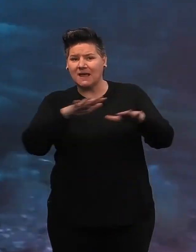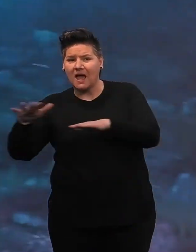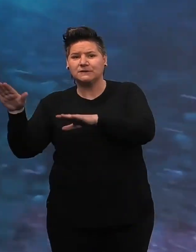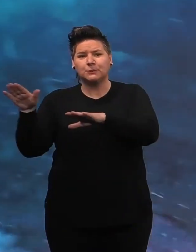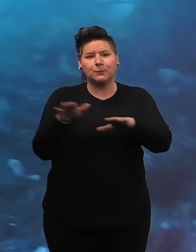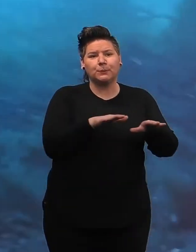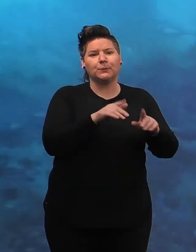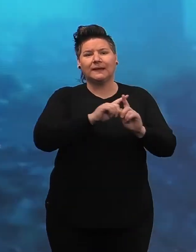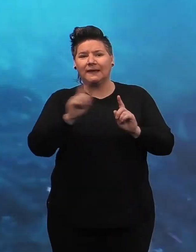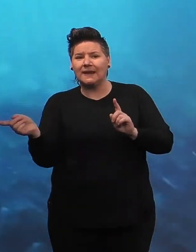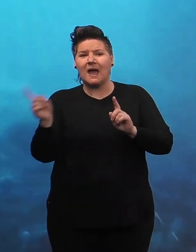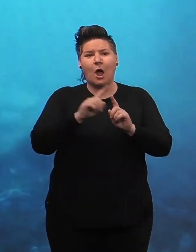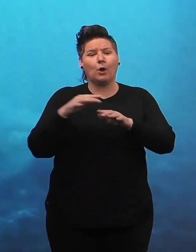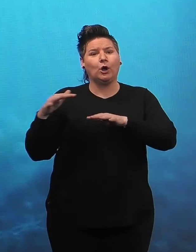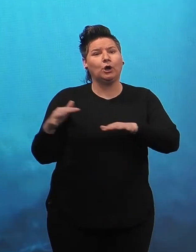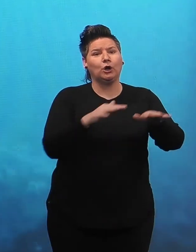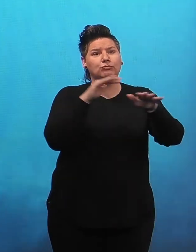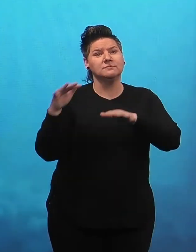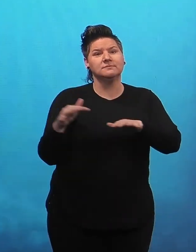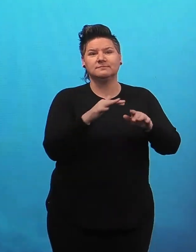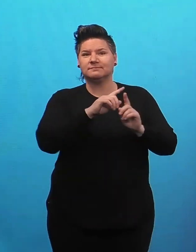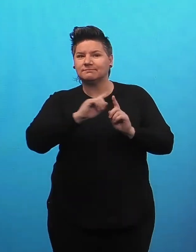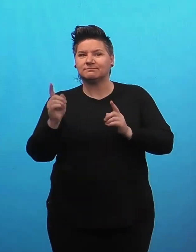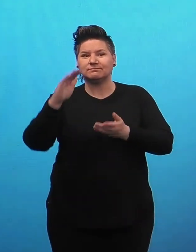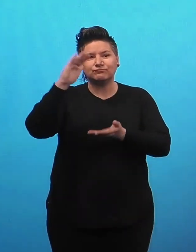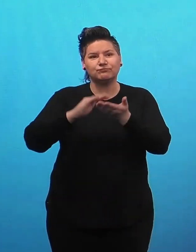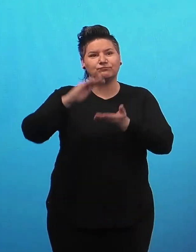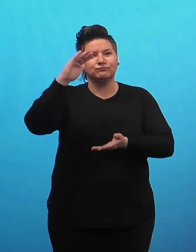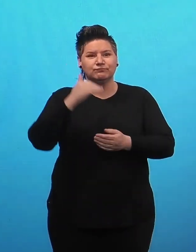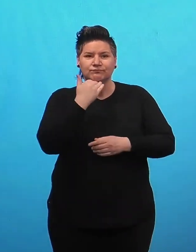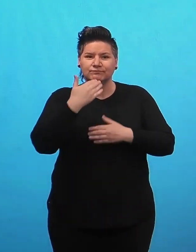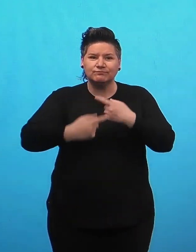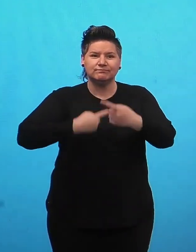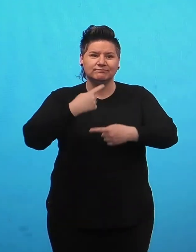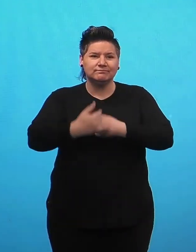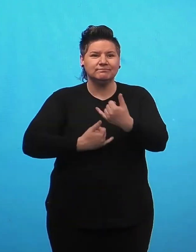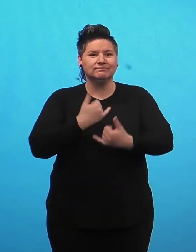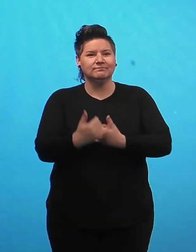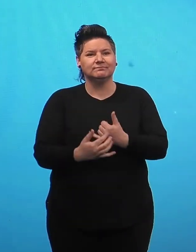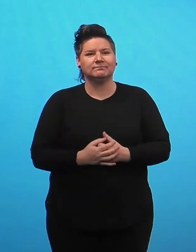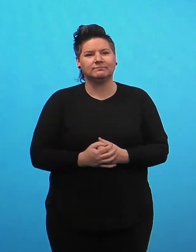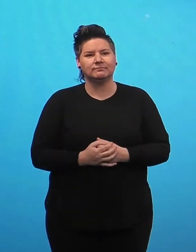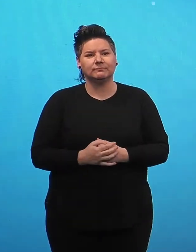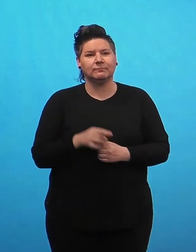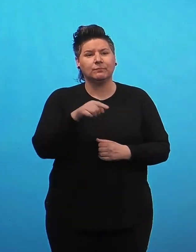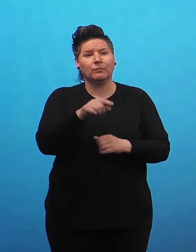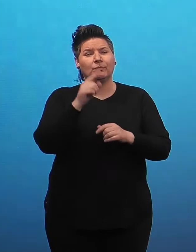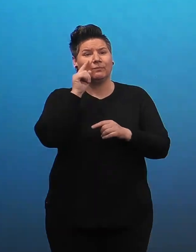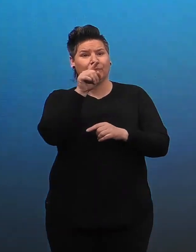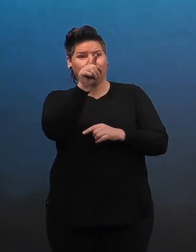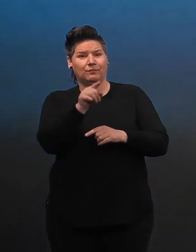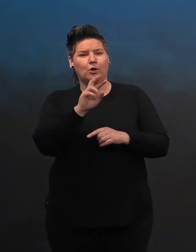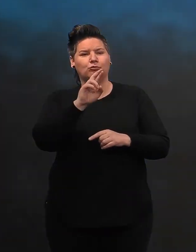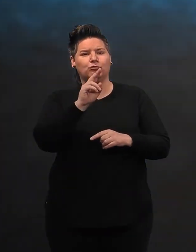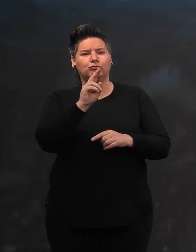when the tide turns and the current goes out again, now this is the rudder, and this was where the propeller would have